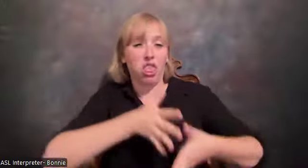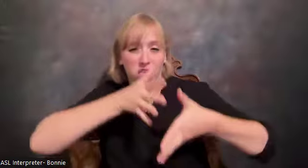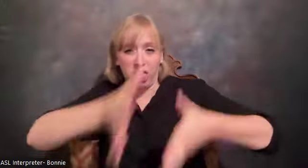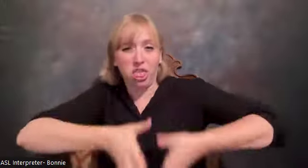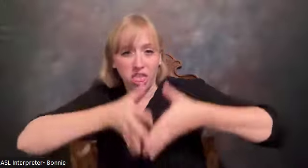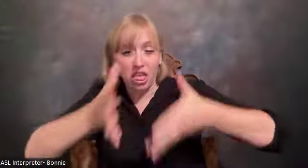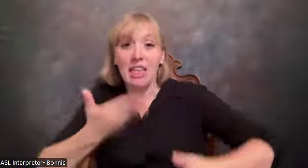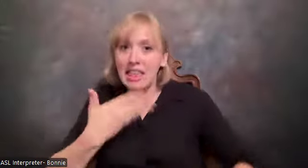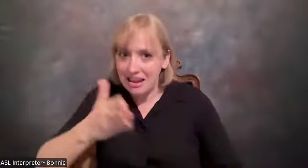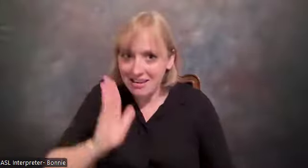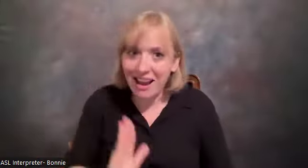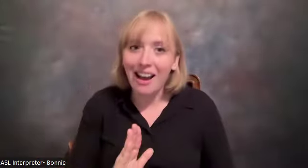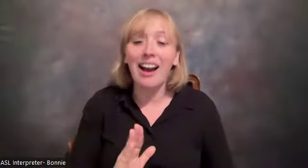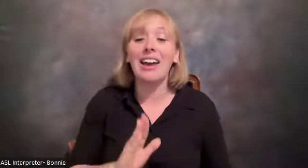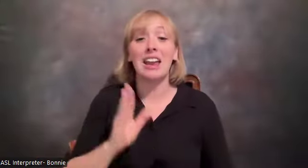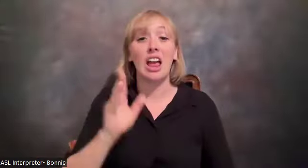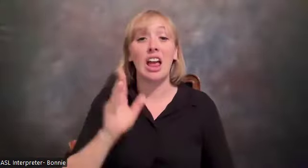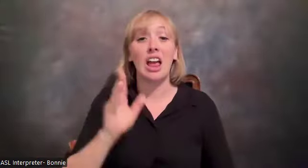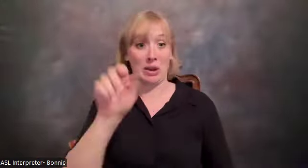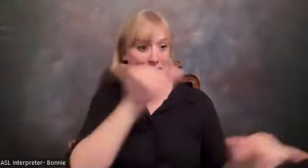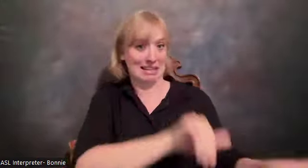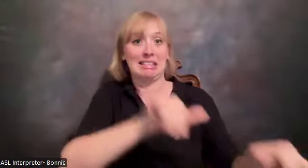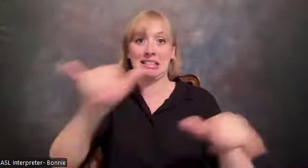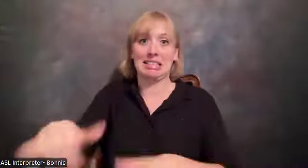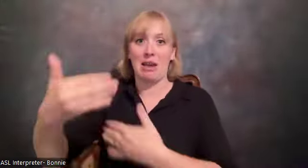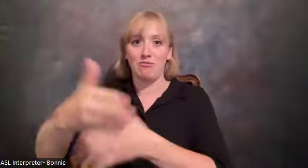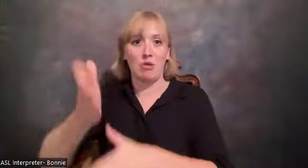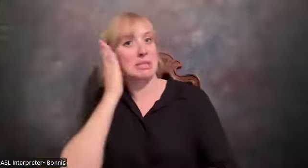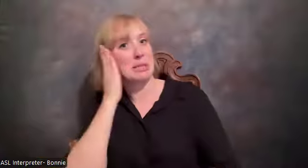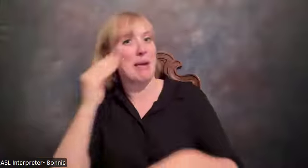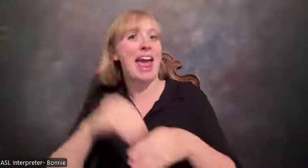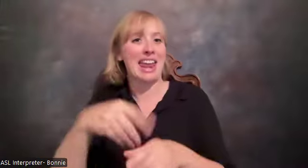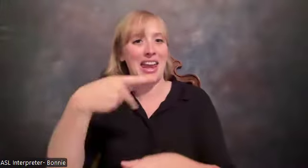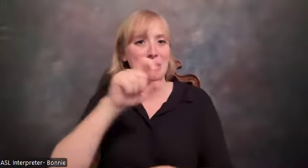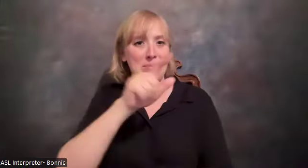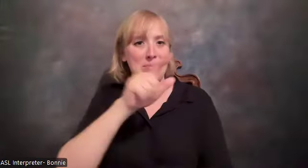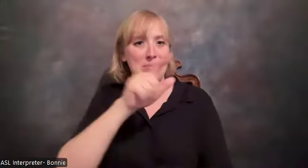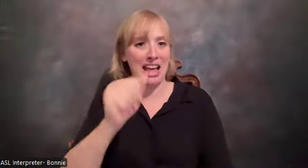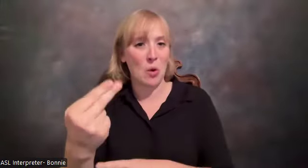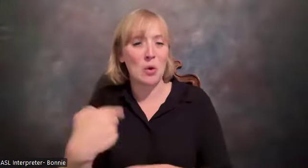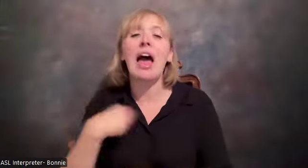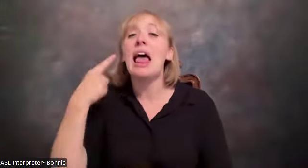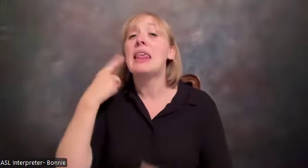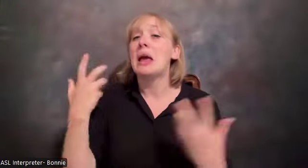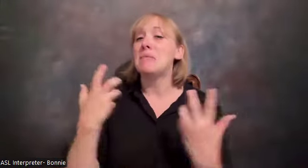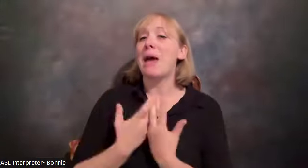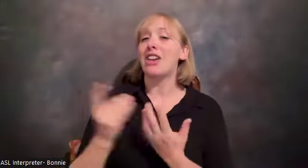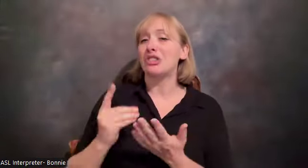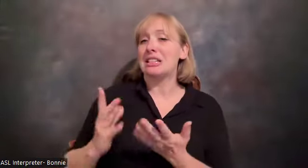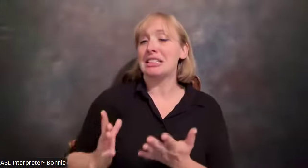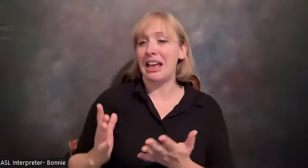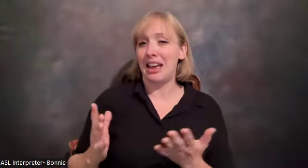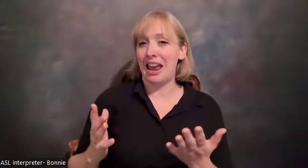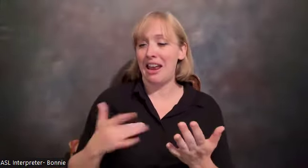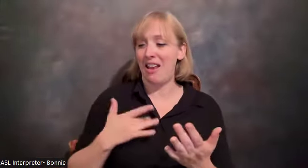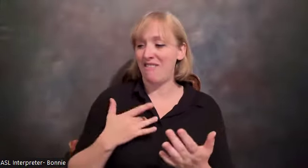room where the toilet is in the same room with the bed. It's a design feature, I believe, maybe to make